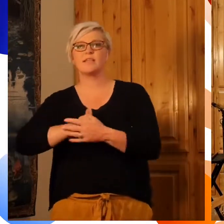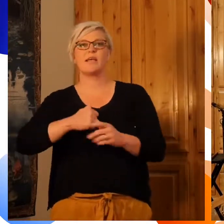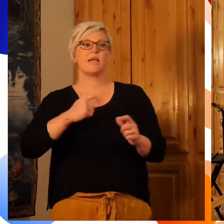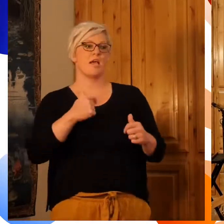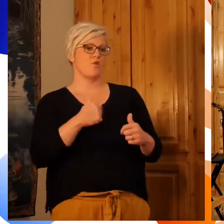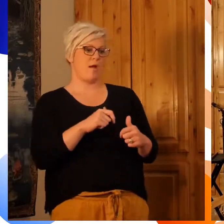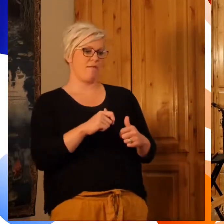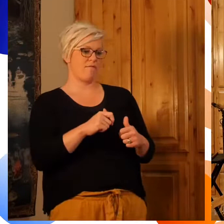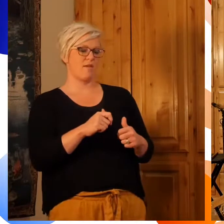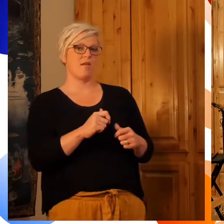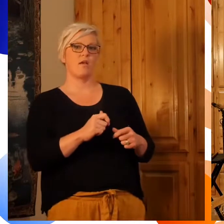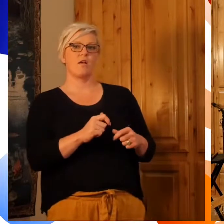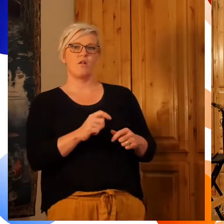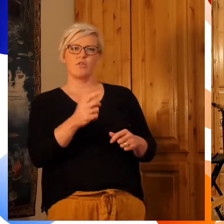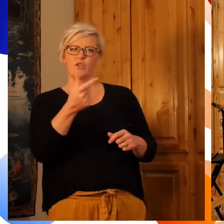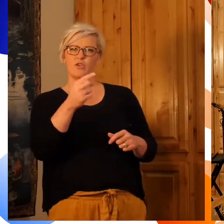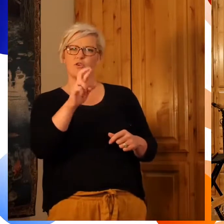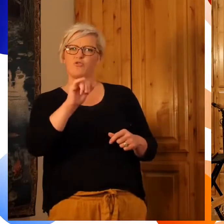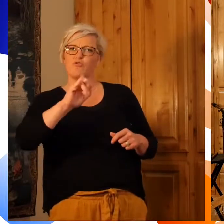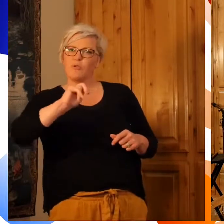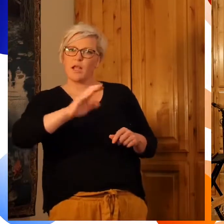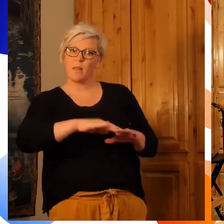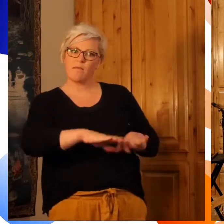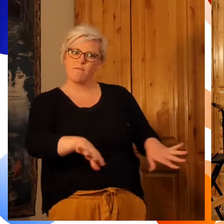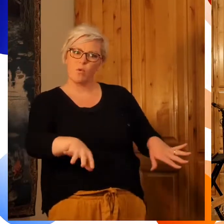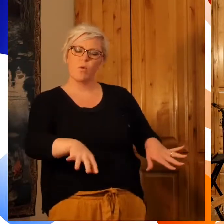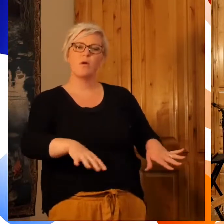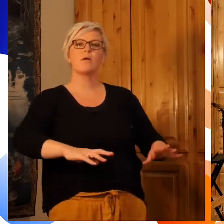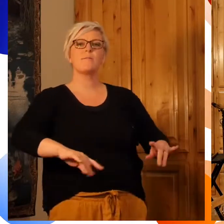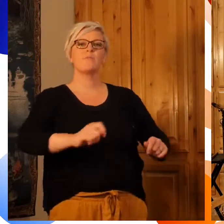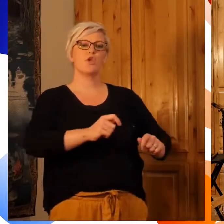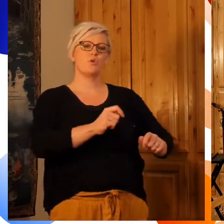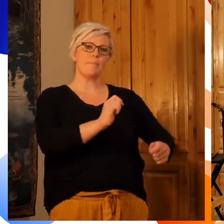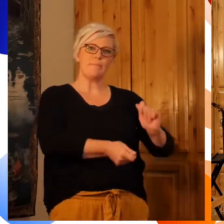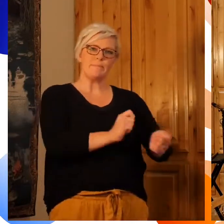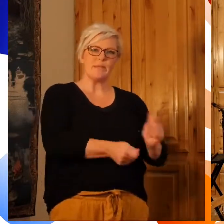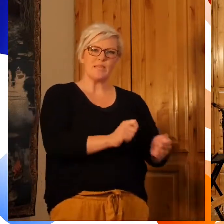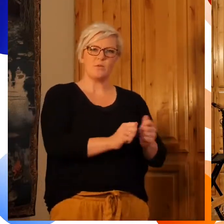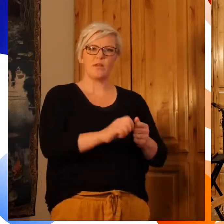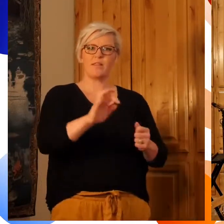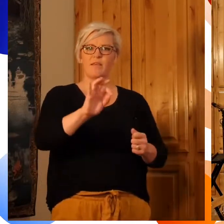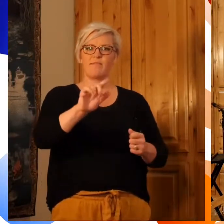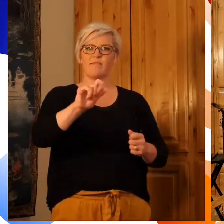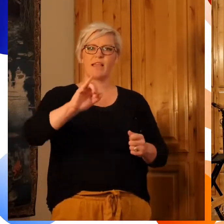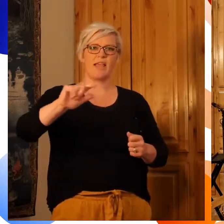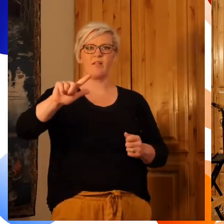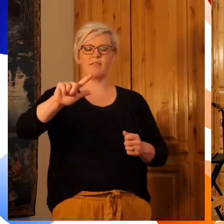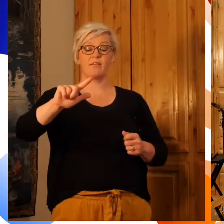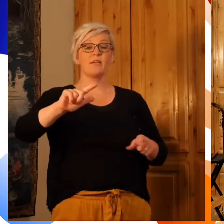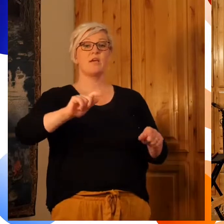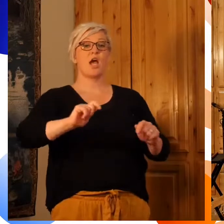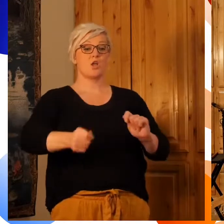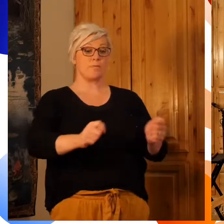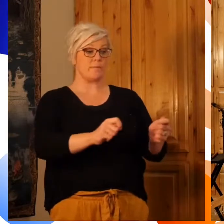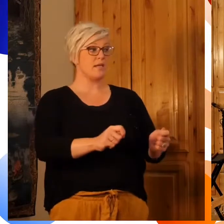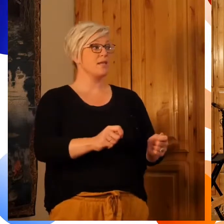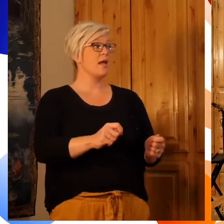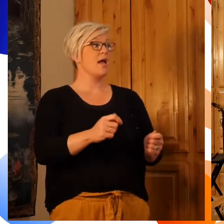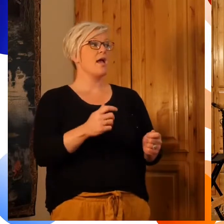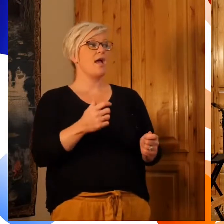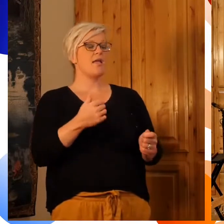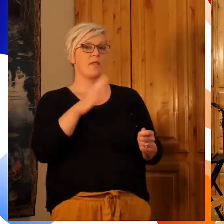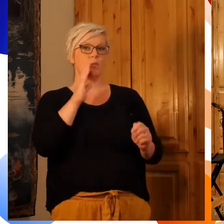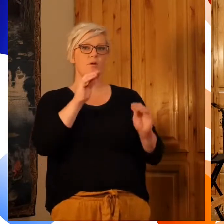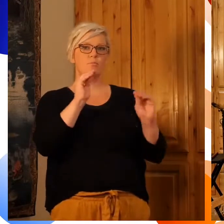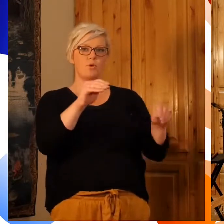grain with a flail. And then you would put what they call the rubble, which still contained the seed and the chaff, inside the drum. And the way